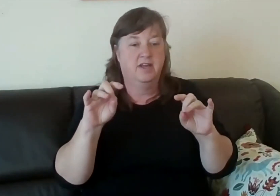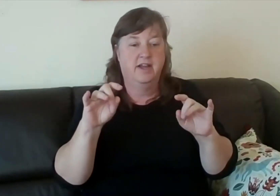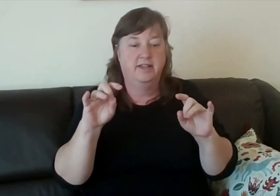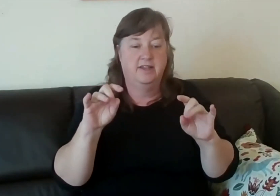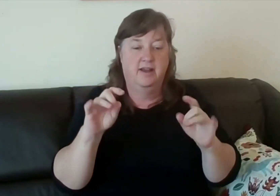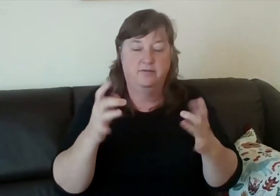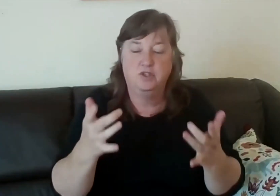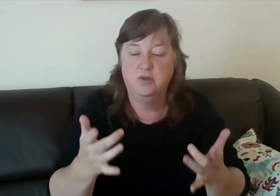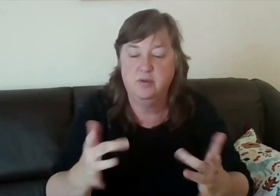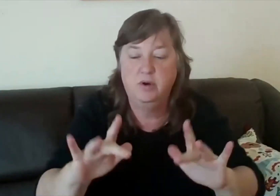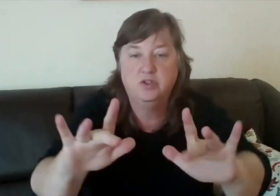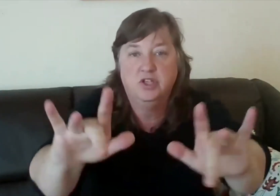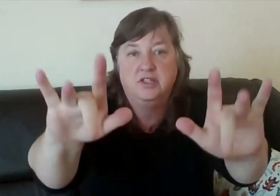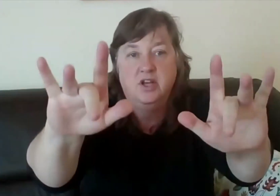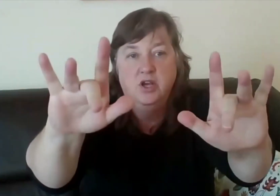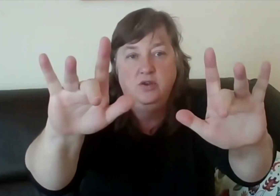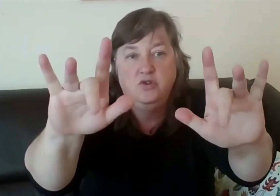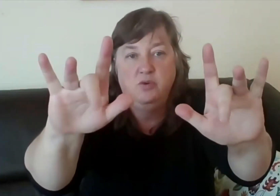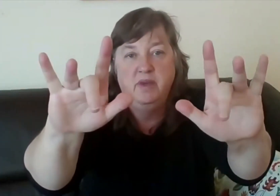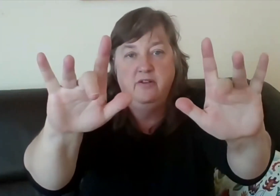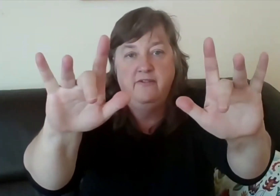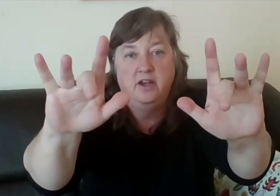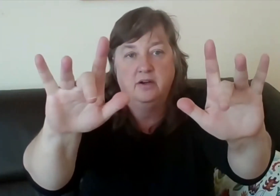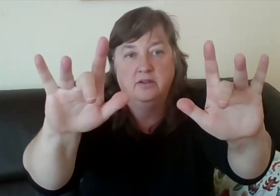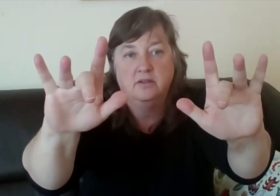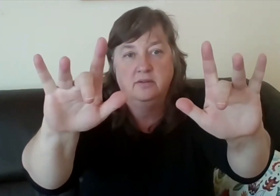signs that have to do with emotions use your middle fingers.